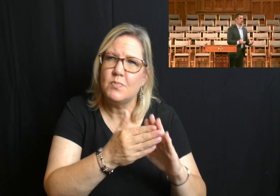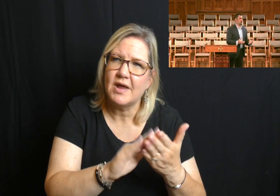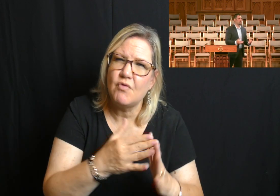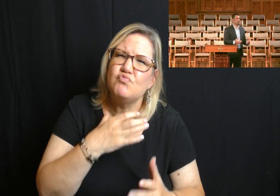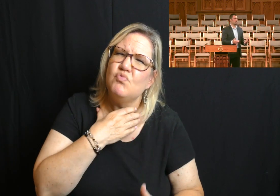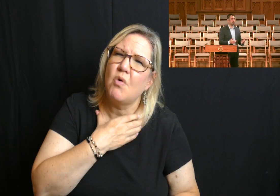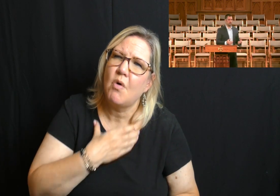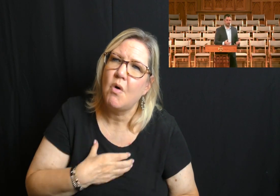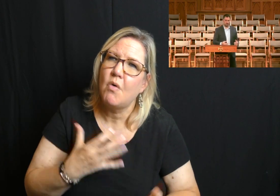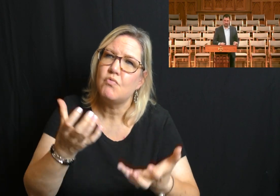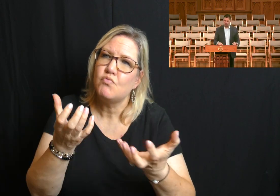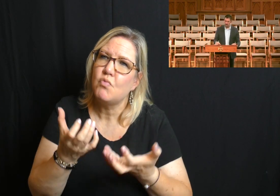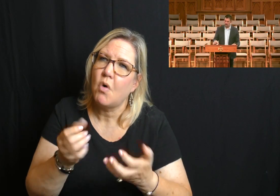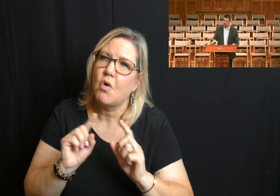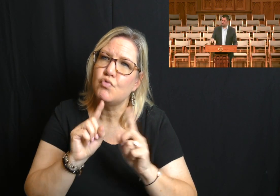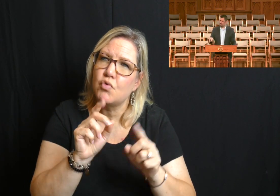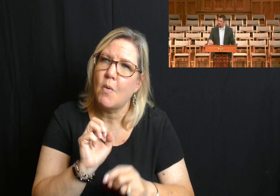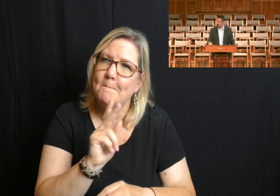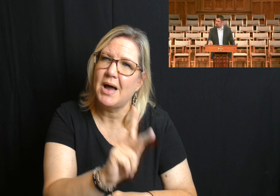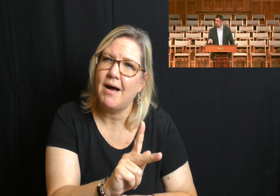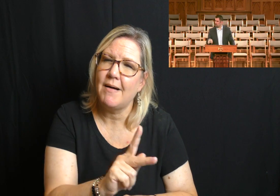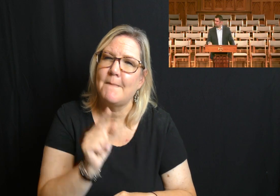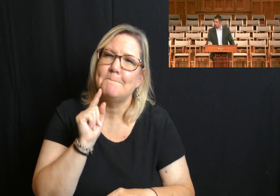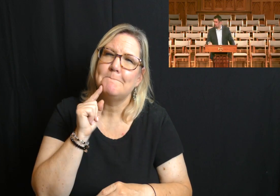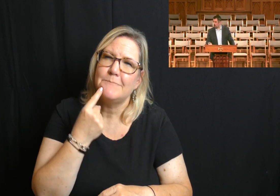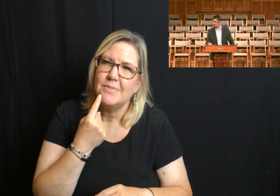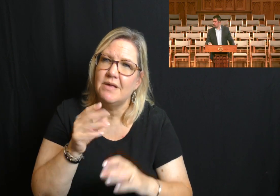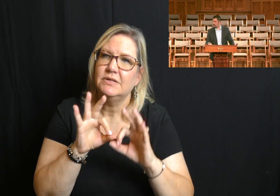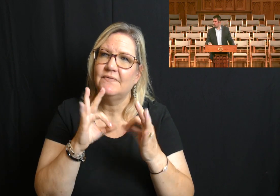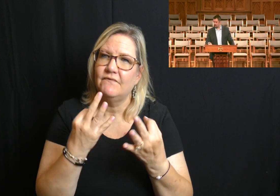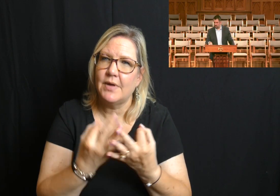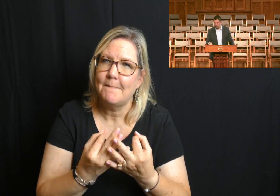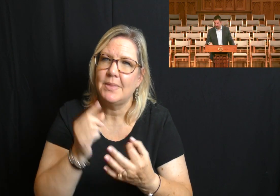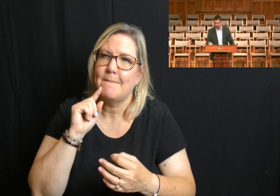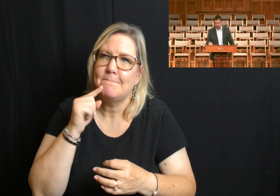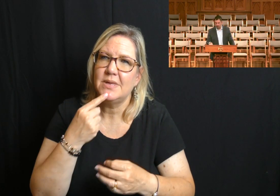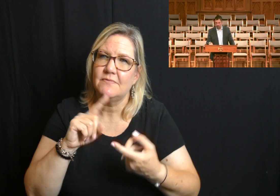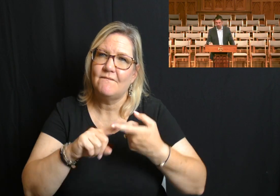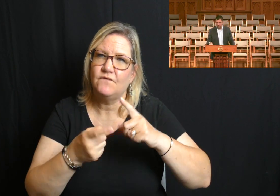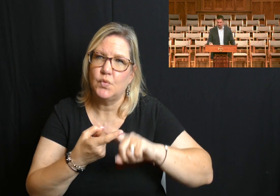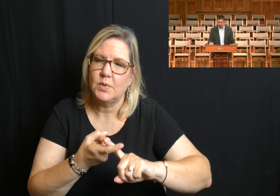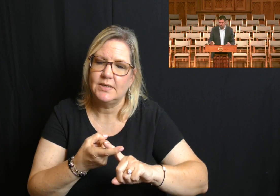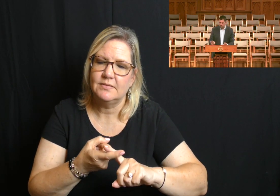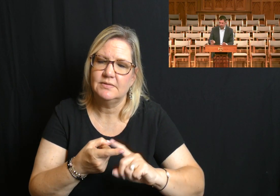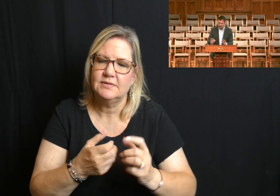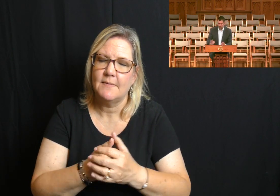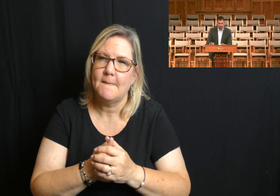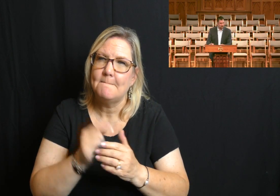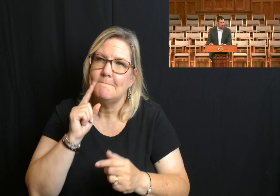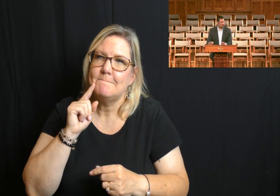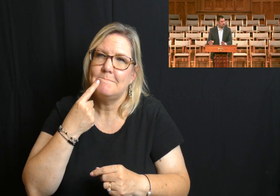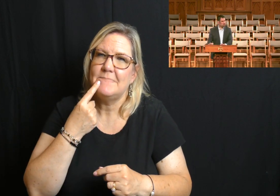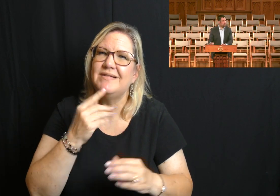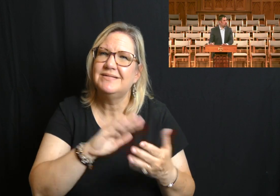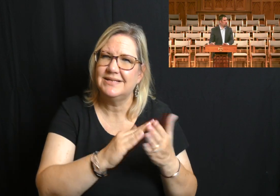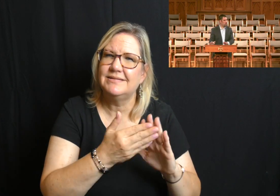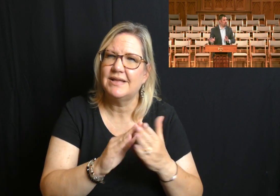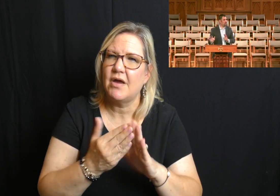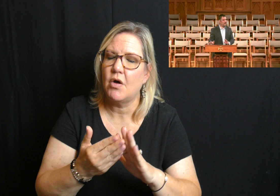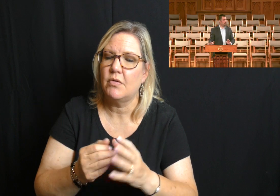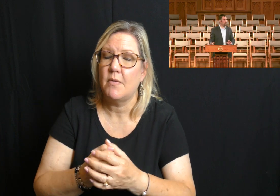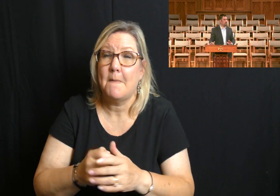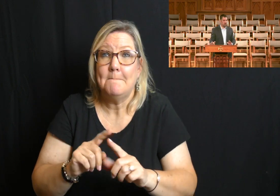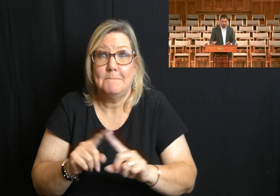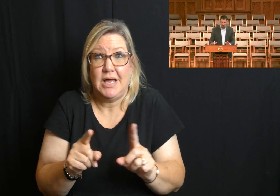those things. He must have longed so much to come back home. But his fear of his brother